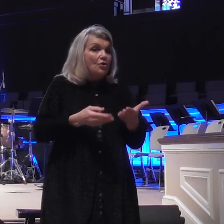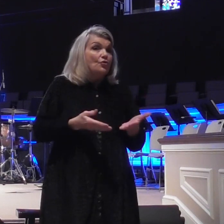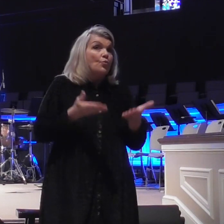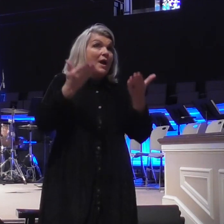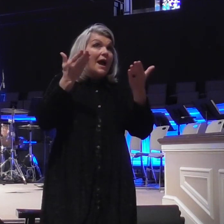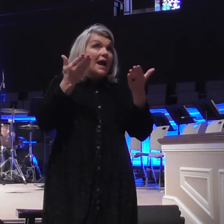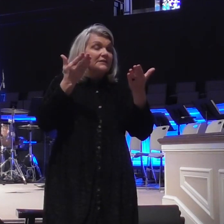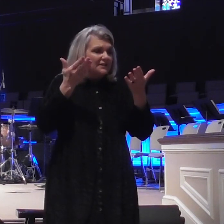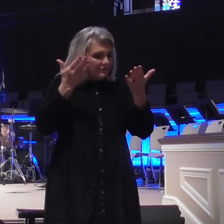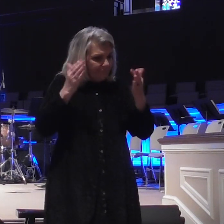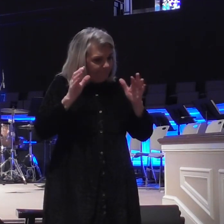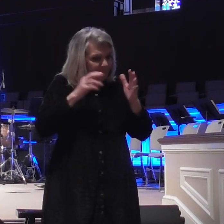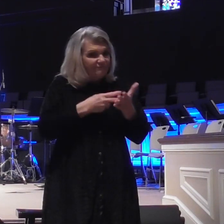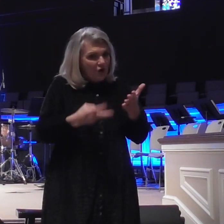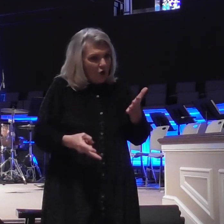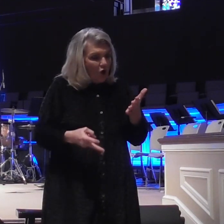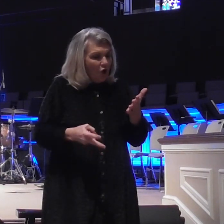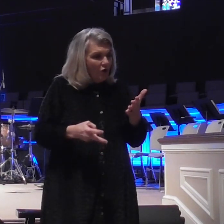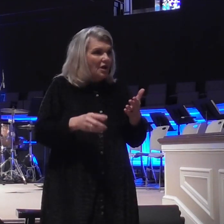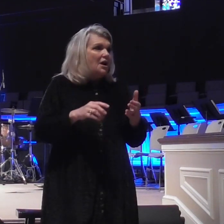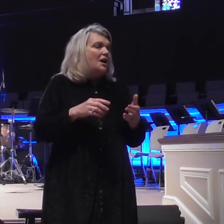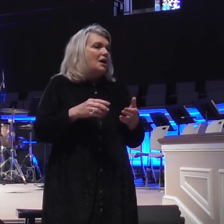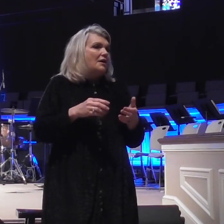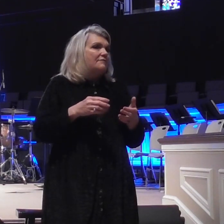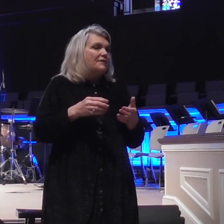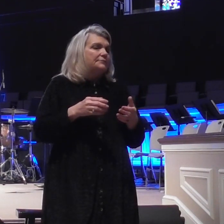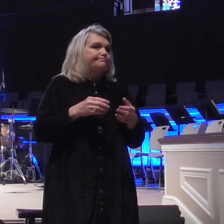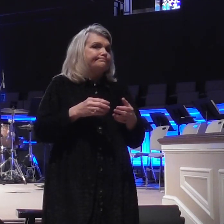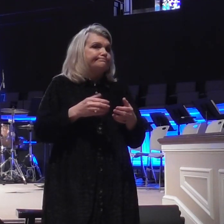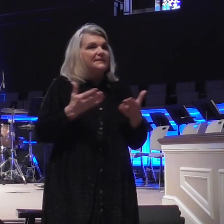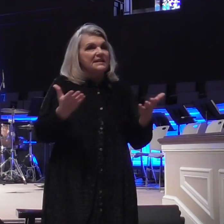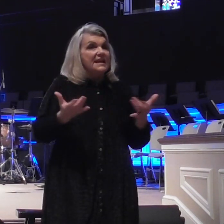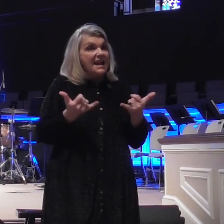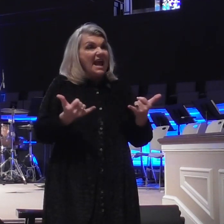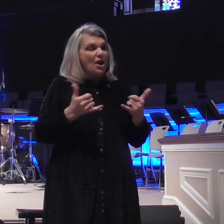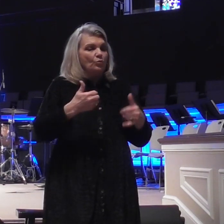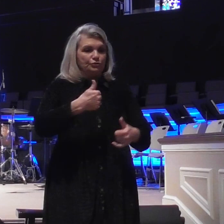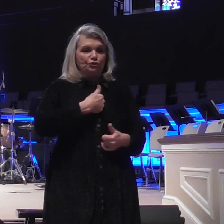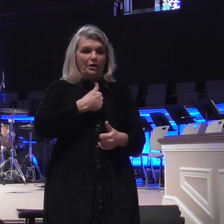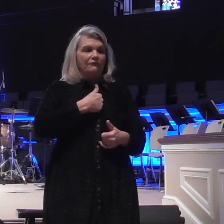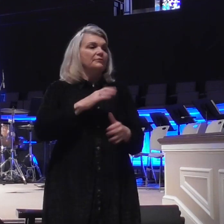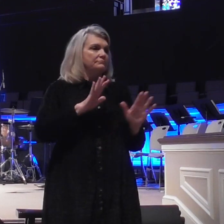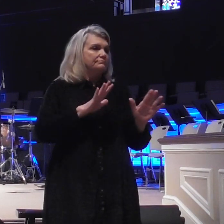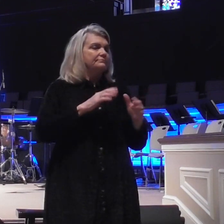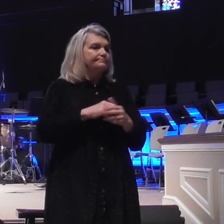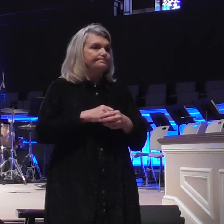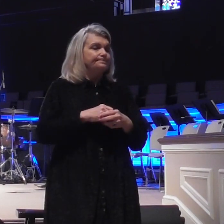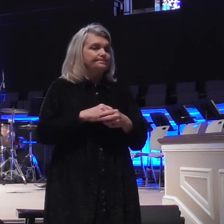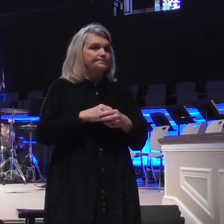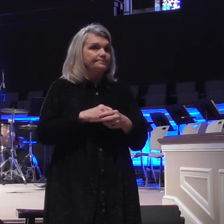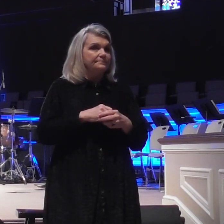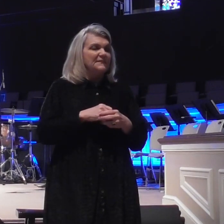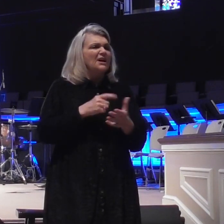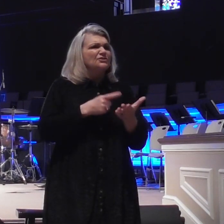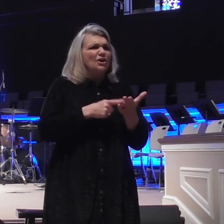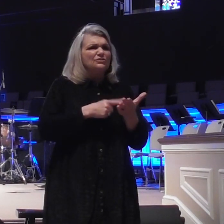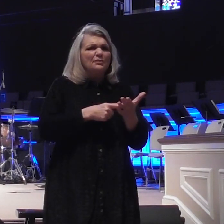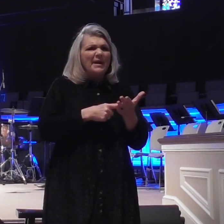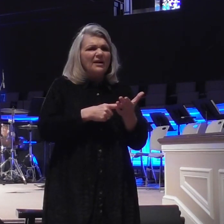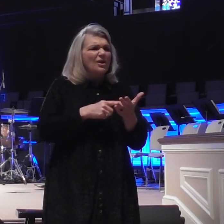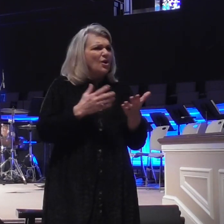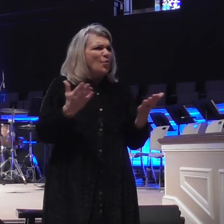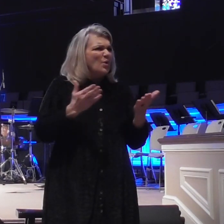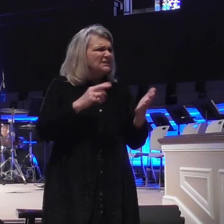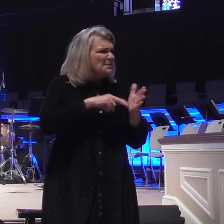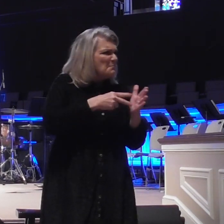this confusion about what it means to be a self. I'm not sure from the human end of things how more basic you can get than what does it mean to